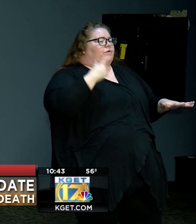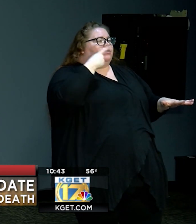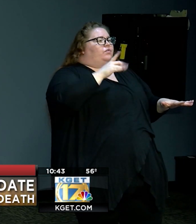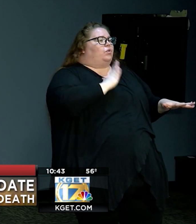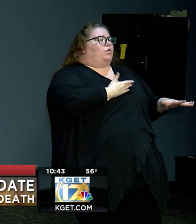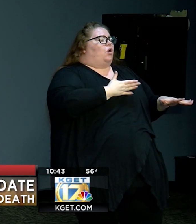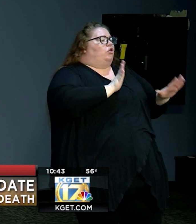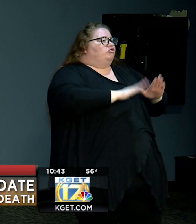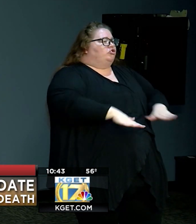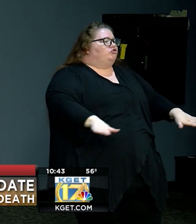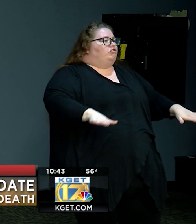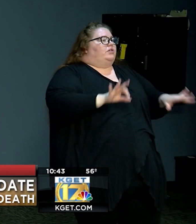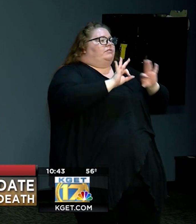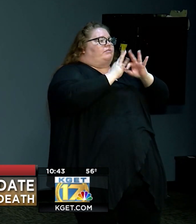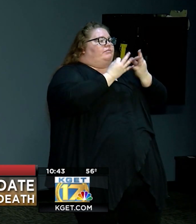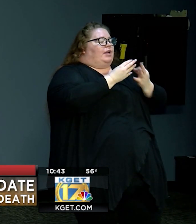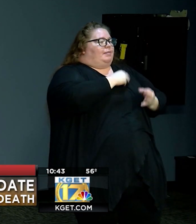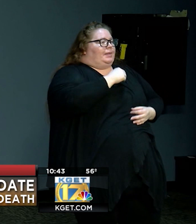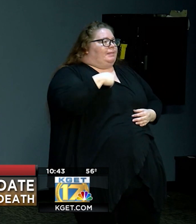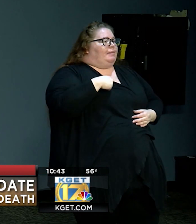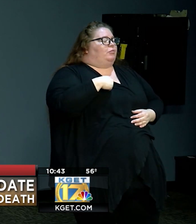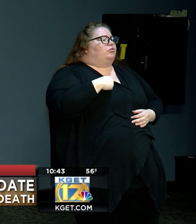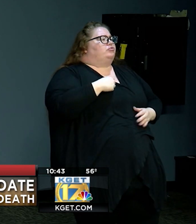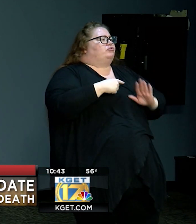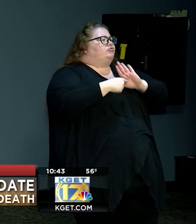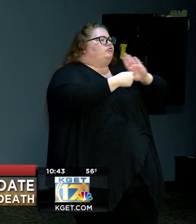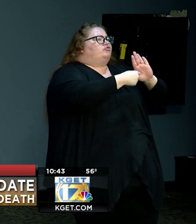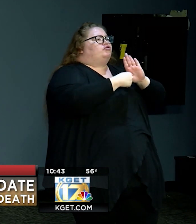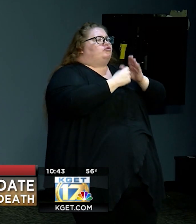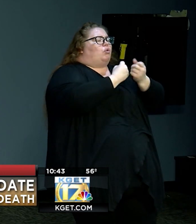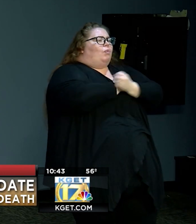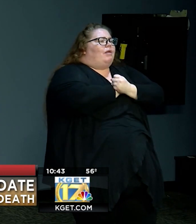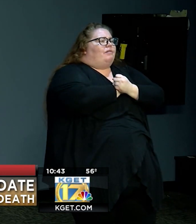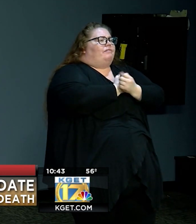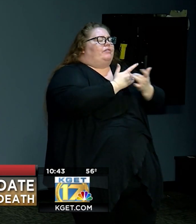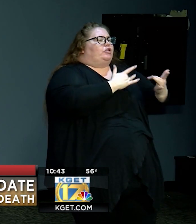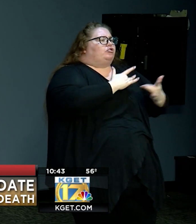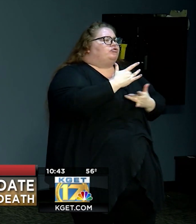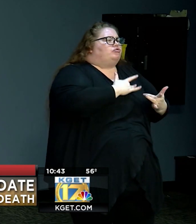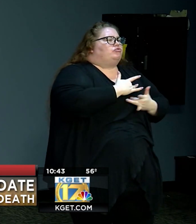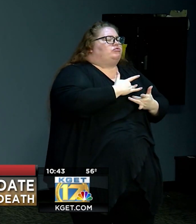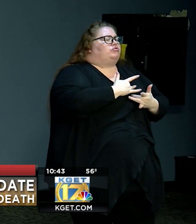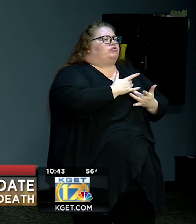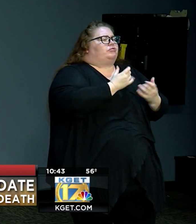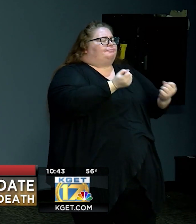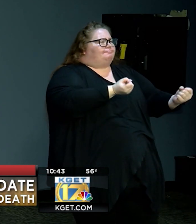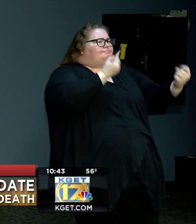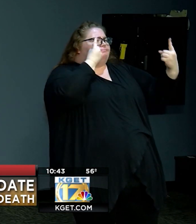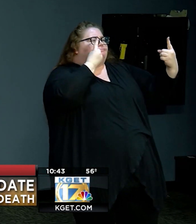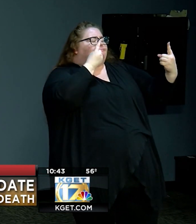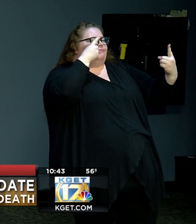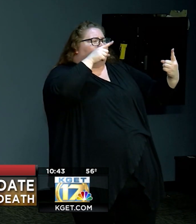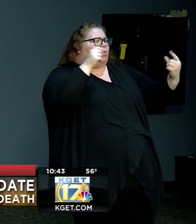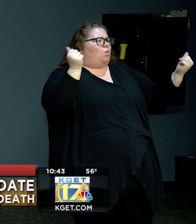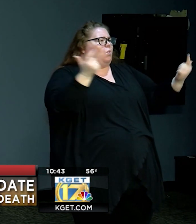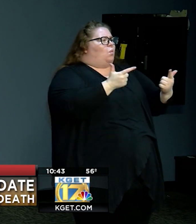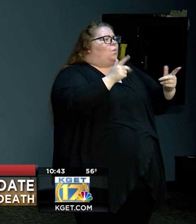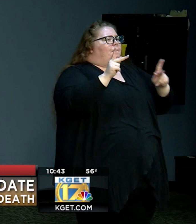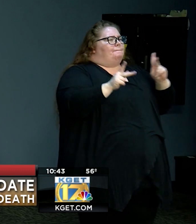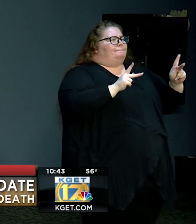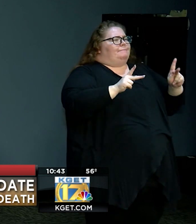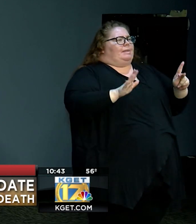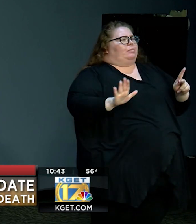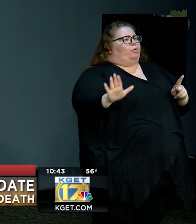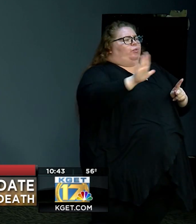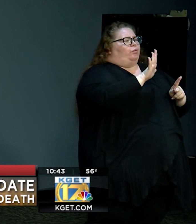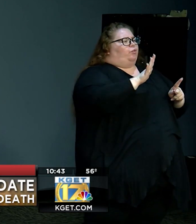members, and that we show love and concern and empathy for every person and what they're dealing with